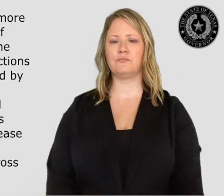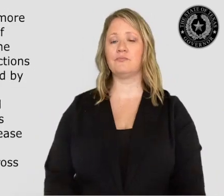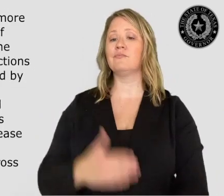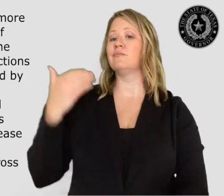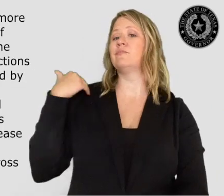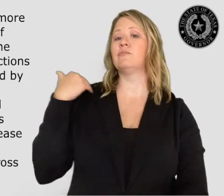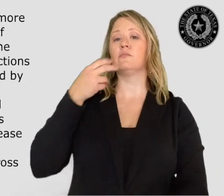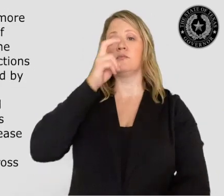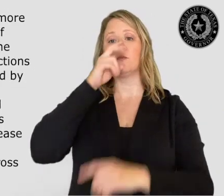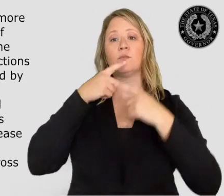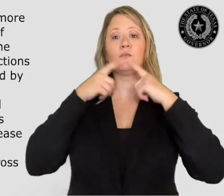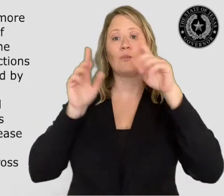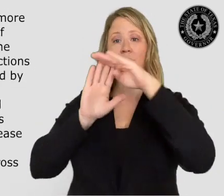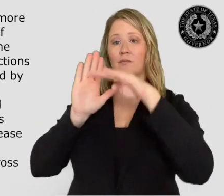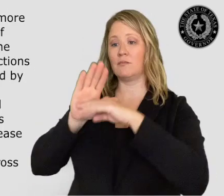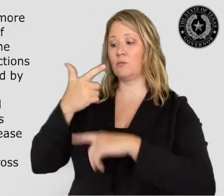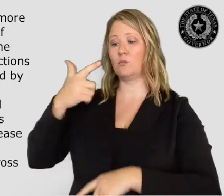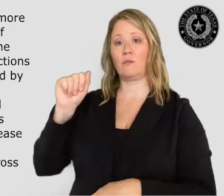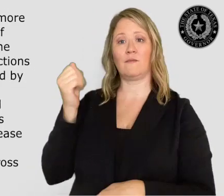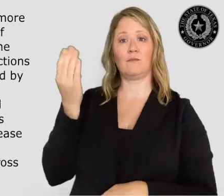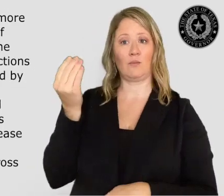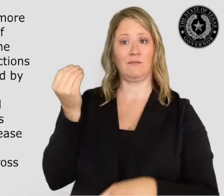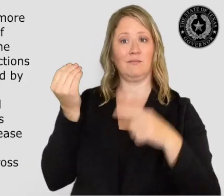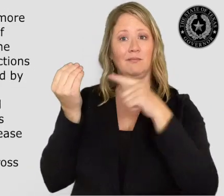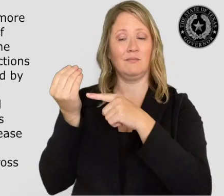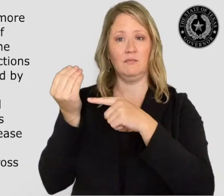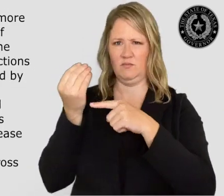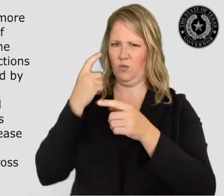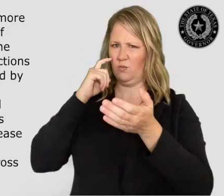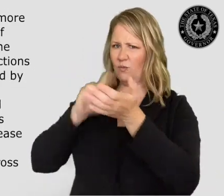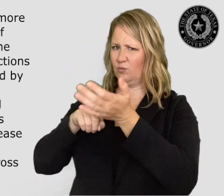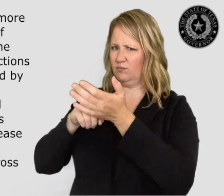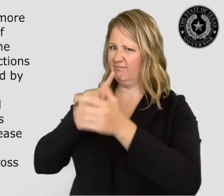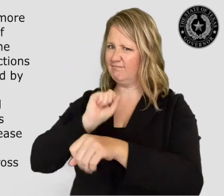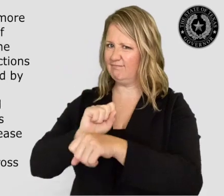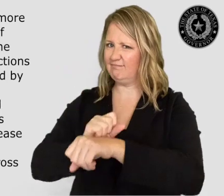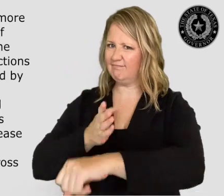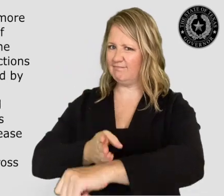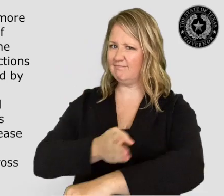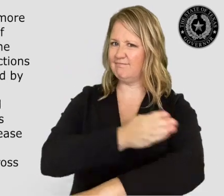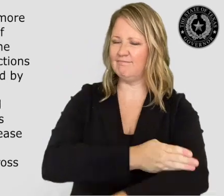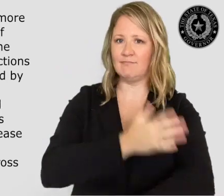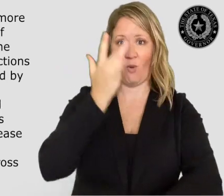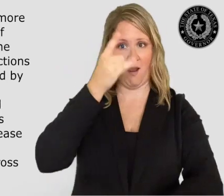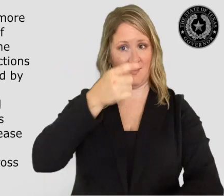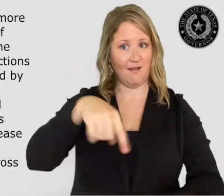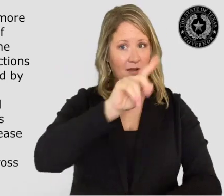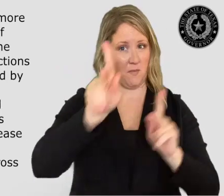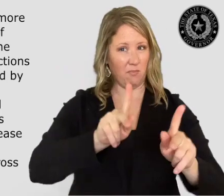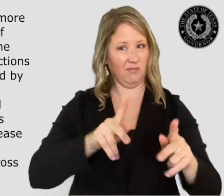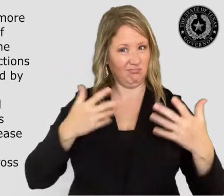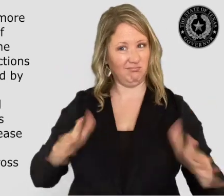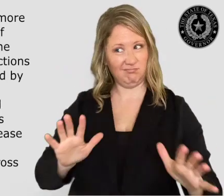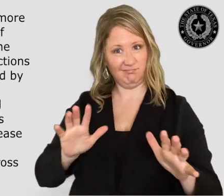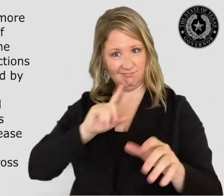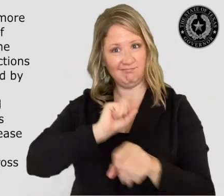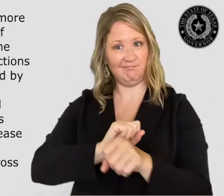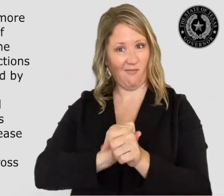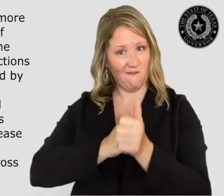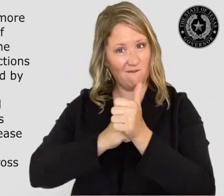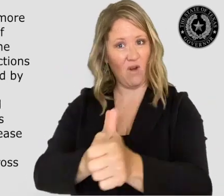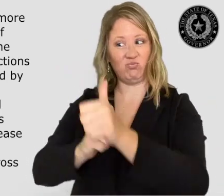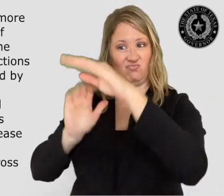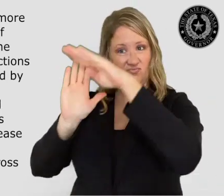whereas, after more than 2 weeks of having in effect the heightened restrictions like those required by Executive Order